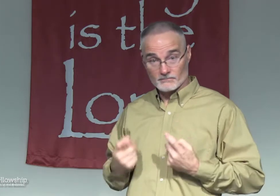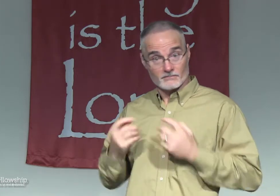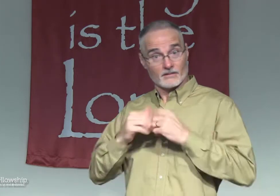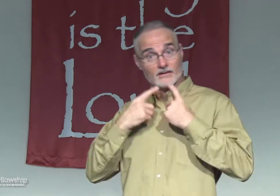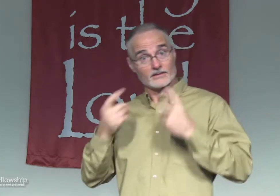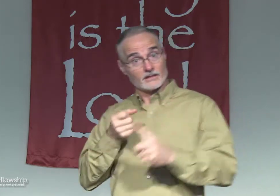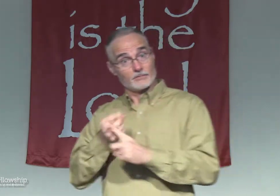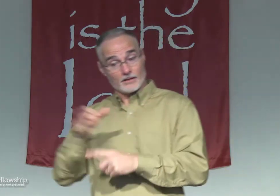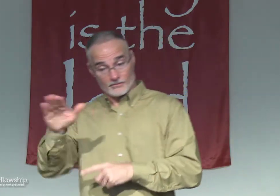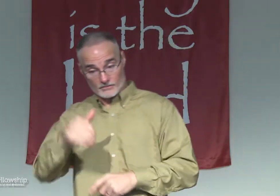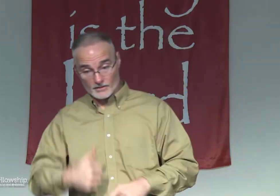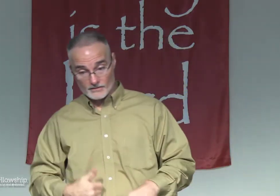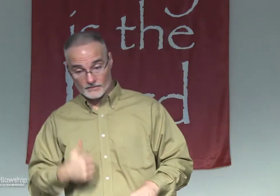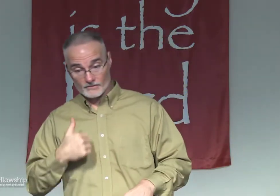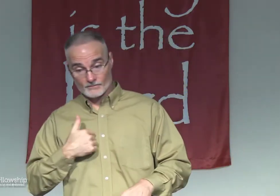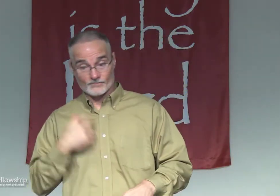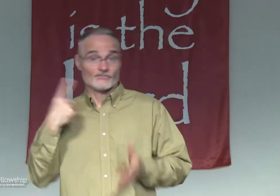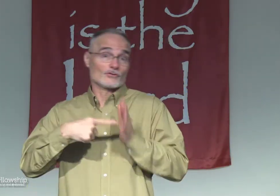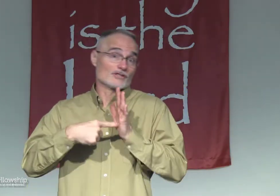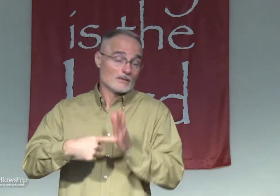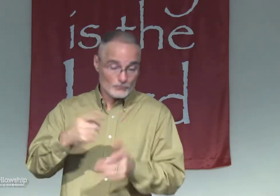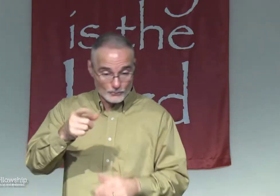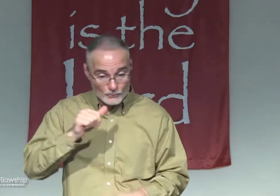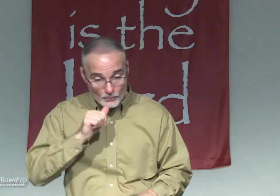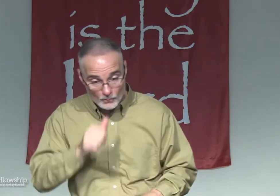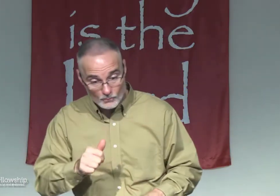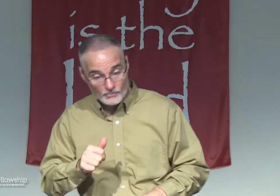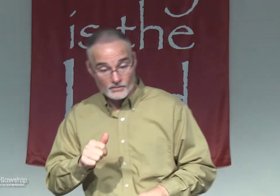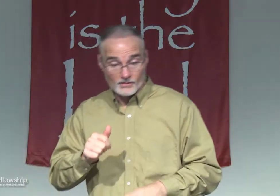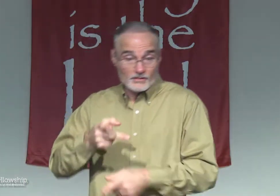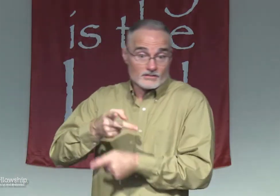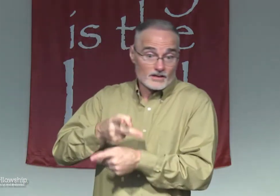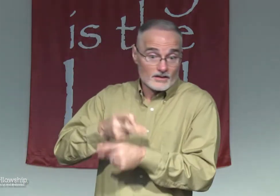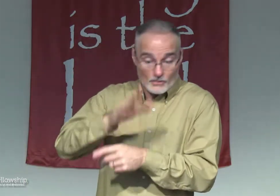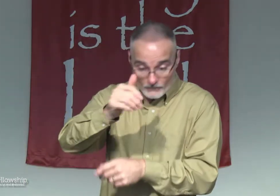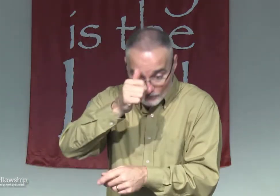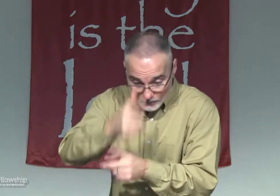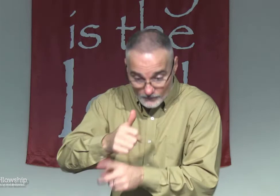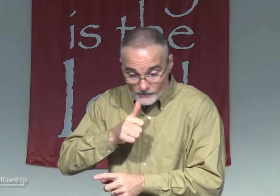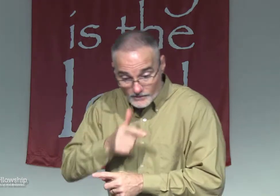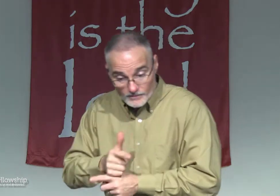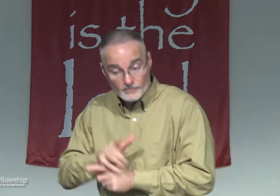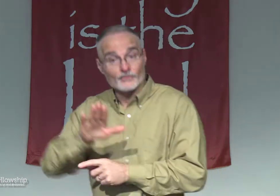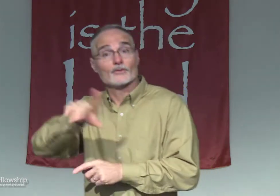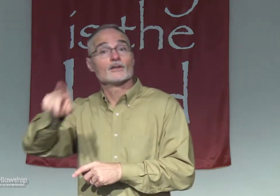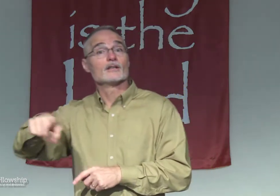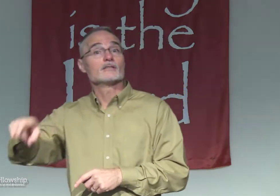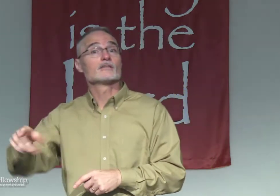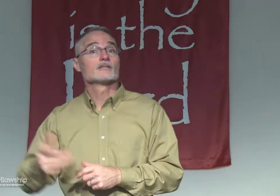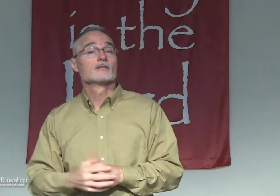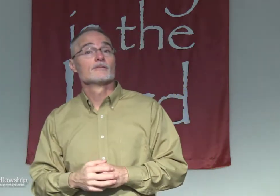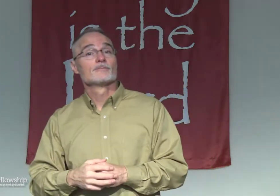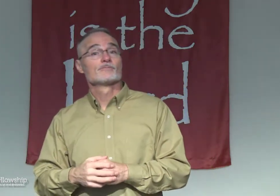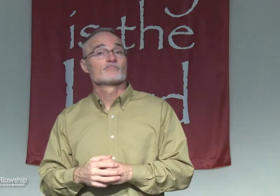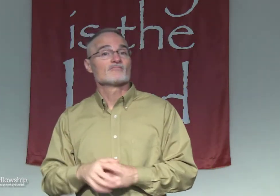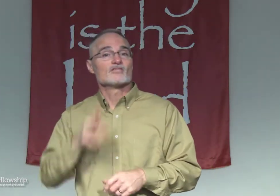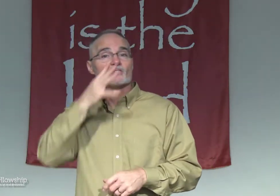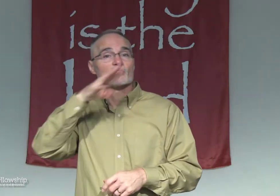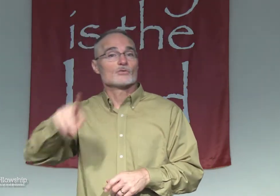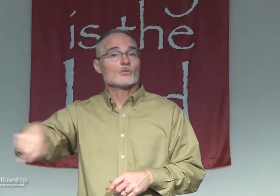Do you think that you can follow God's law and not worry about sin and how it impacts you? For